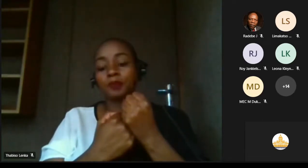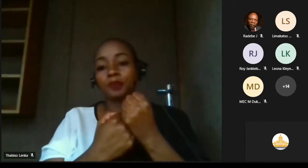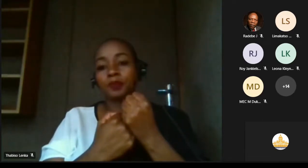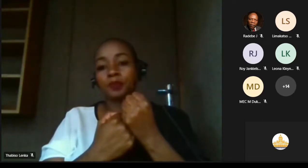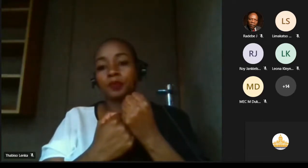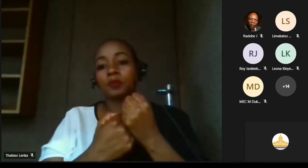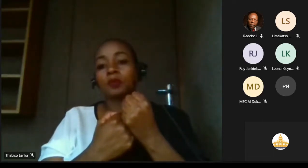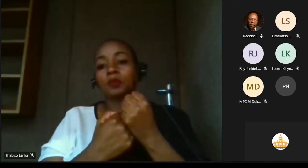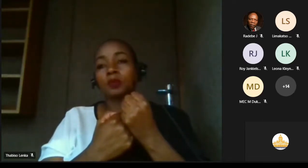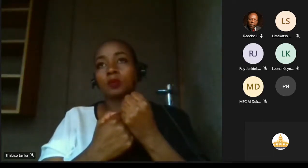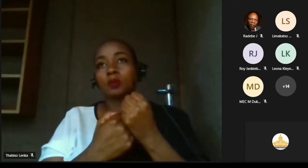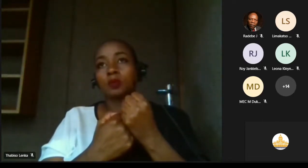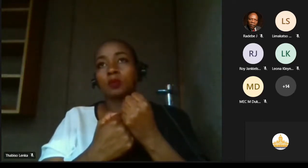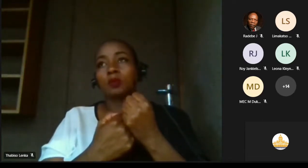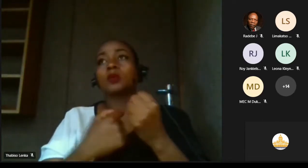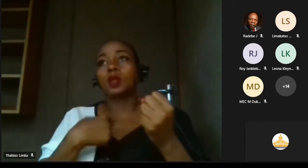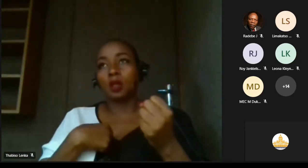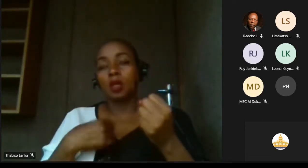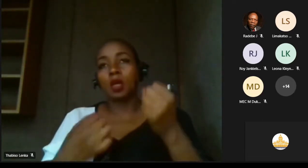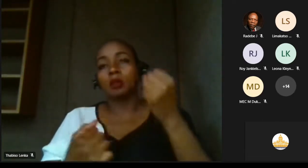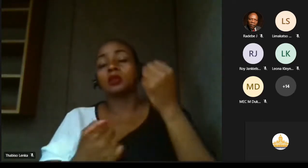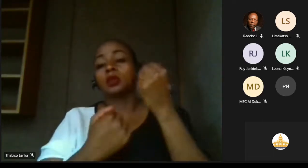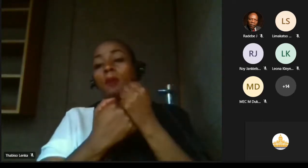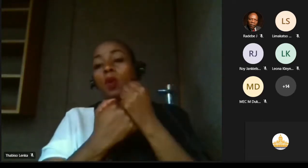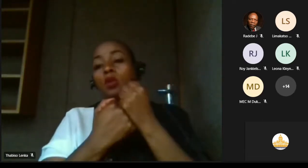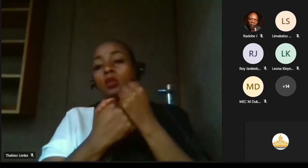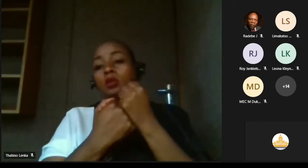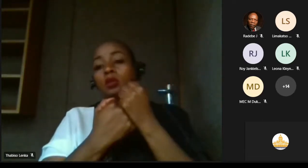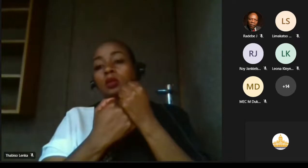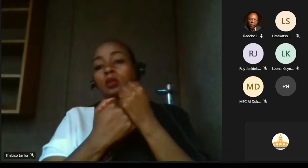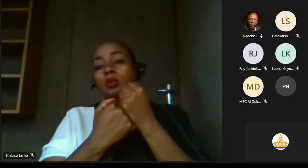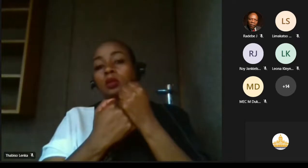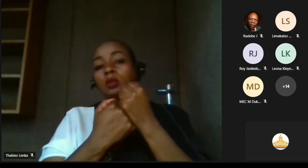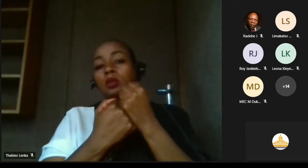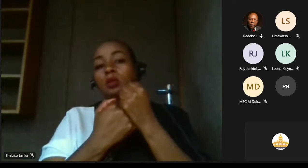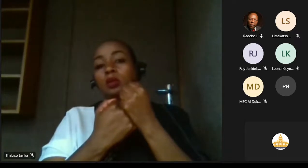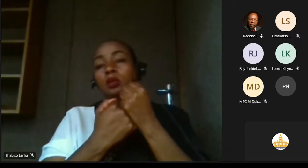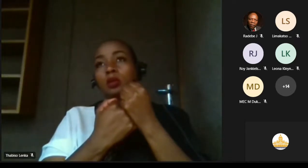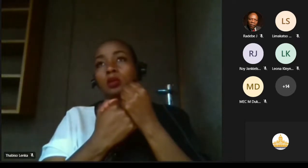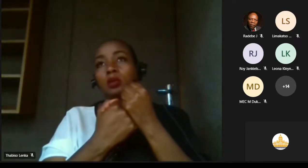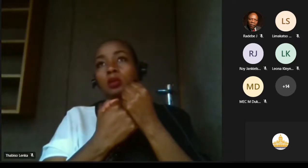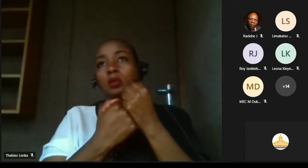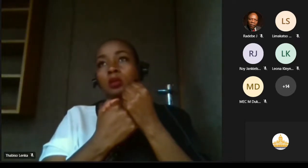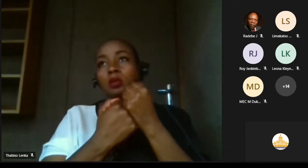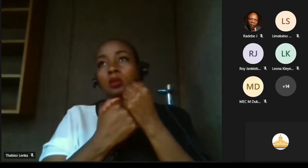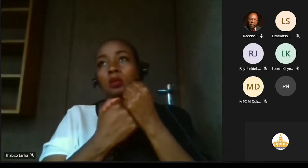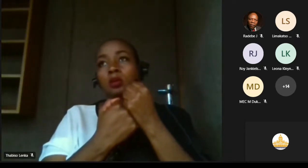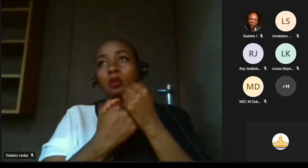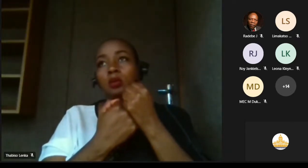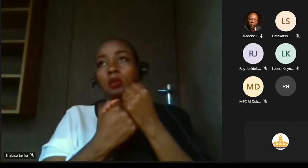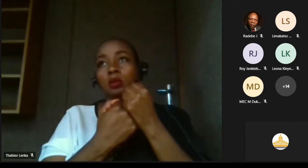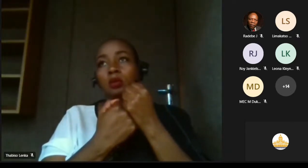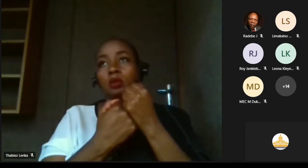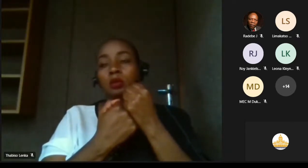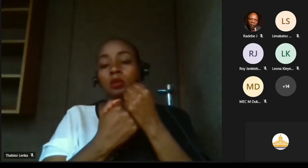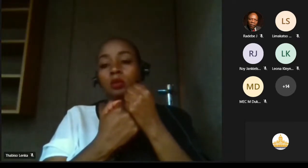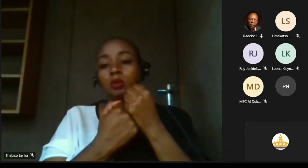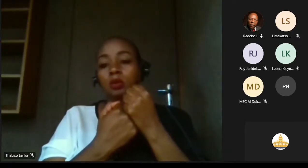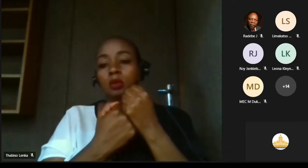Honorable Speaker, I second Honorable Chief Whip, Acting Chief Whip, nominate Honorable Khadebe to